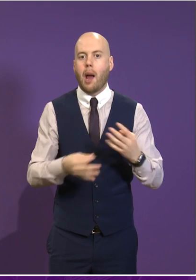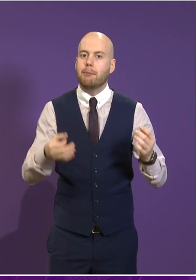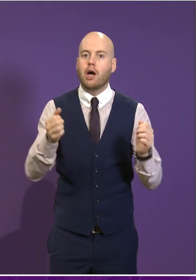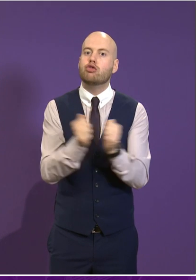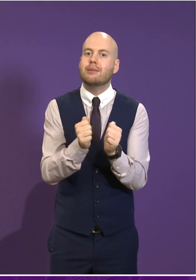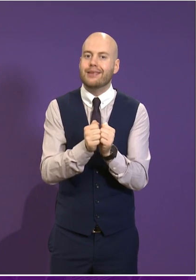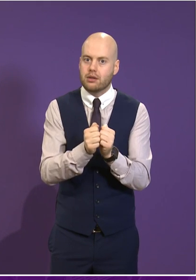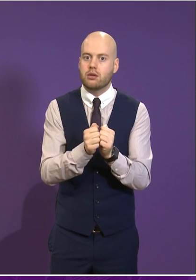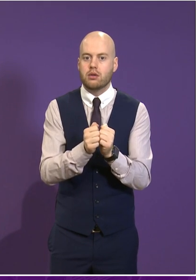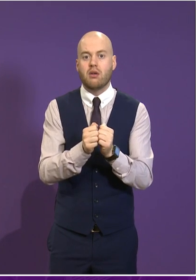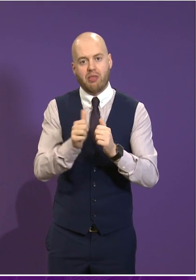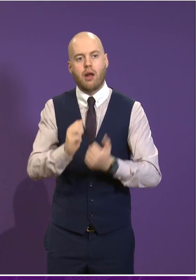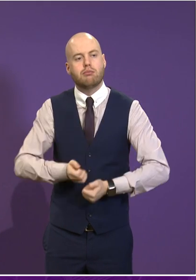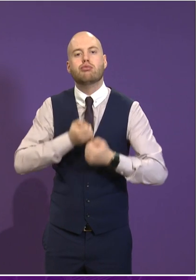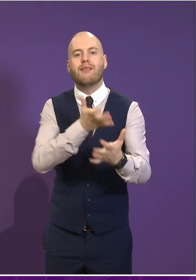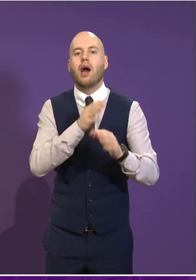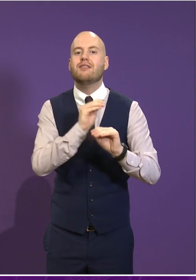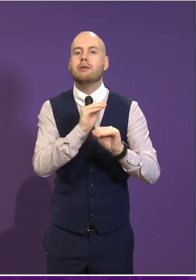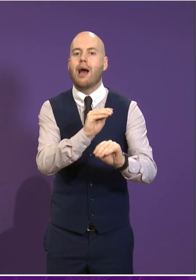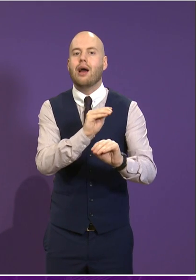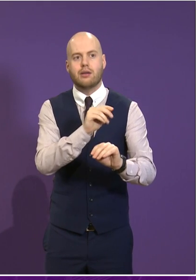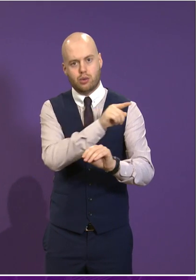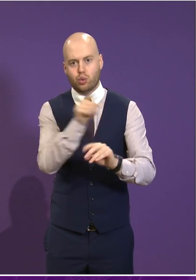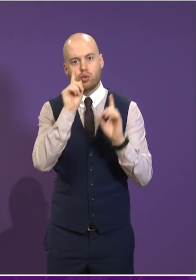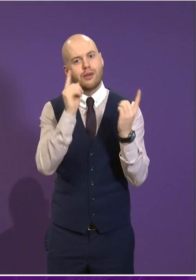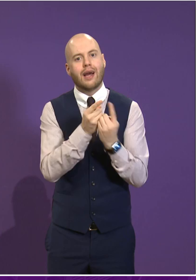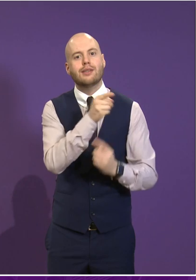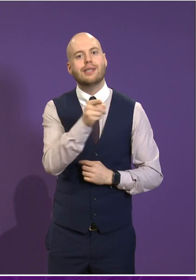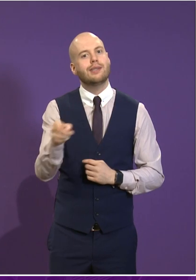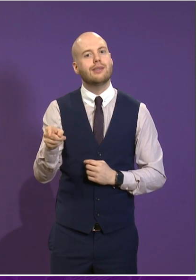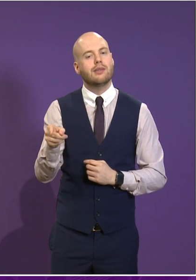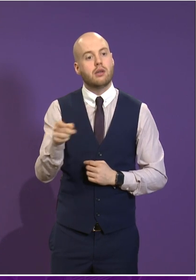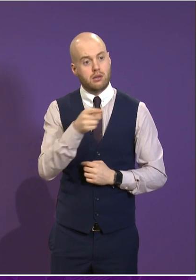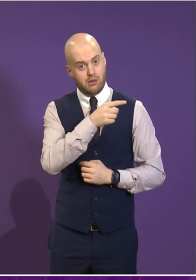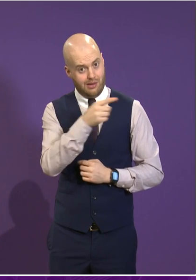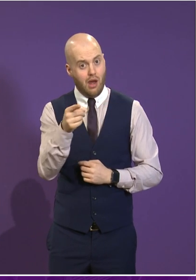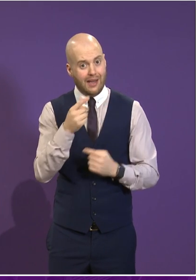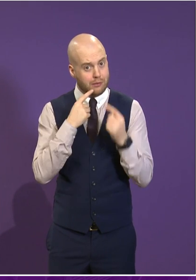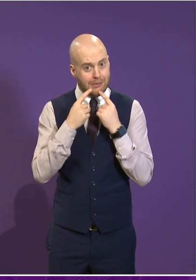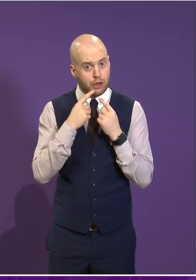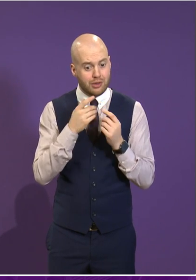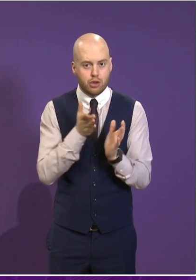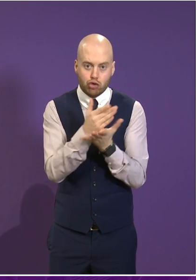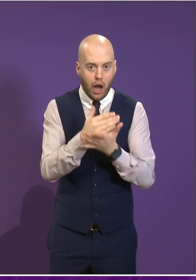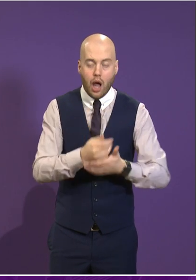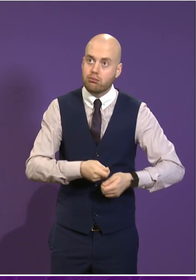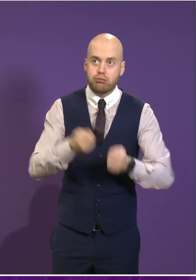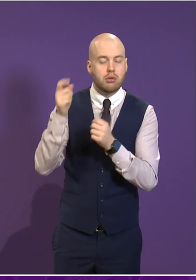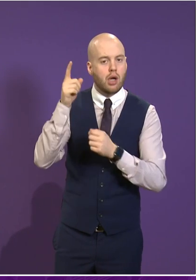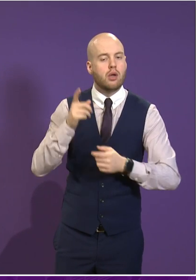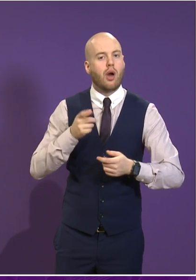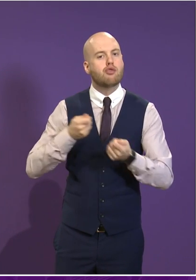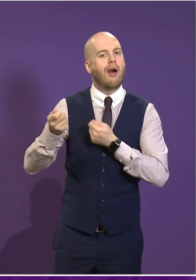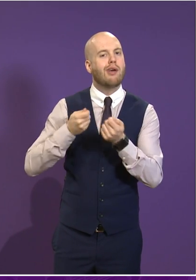and provide feedback to the individual outcome agreements. And that is shared with at director level and also at chief executive level. So that's